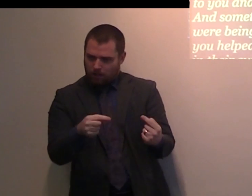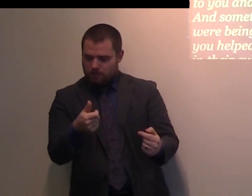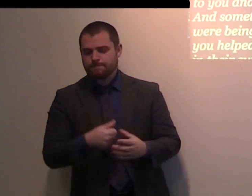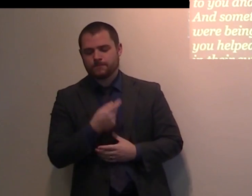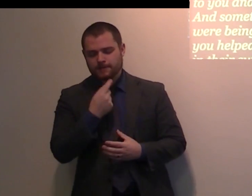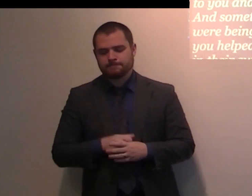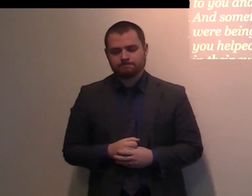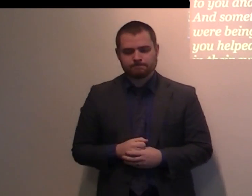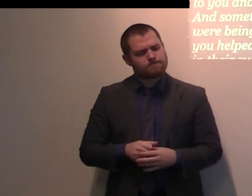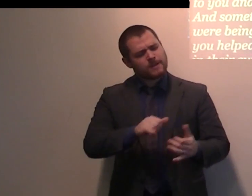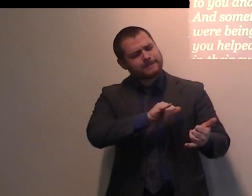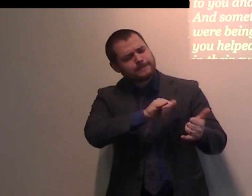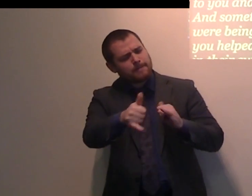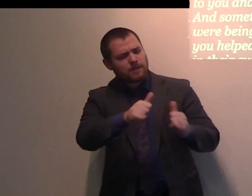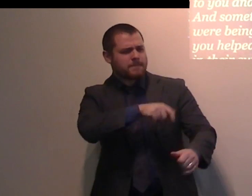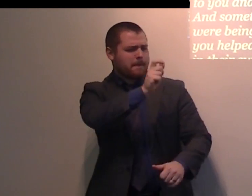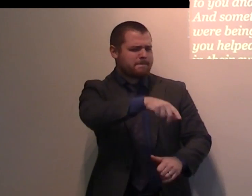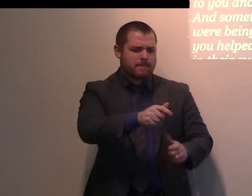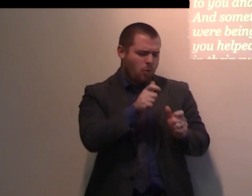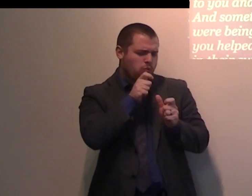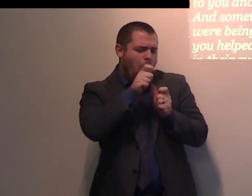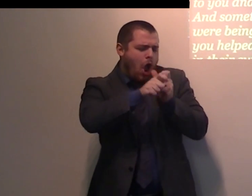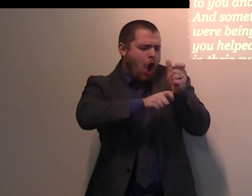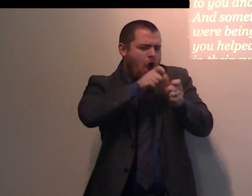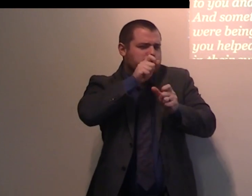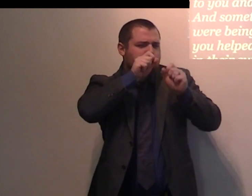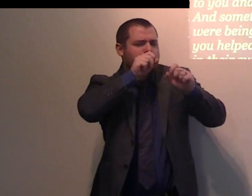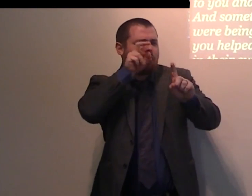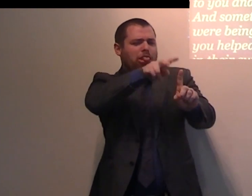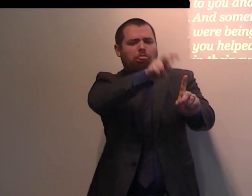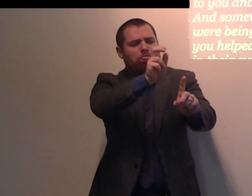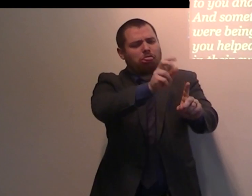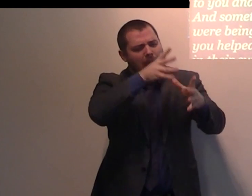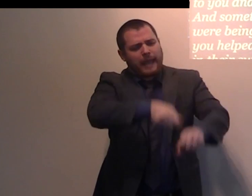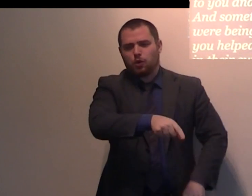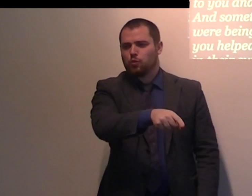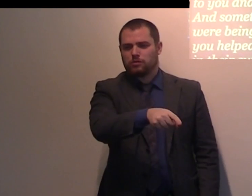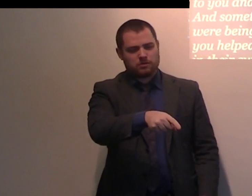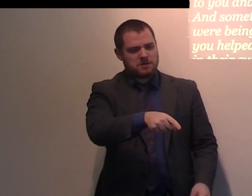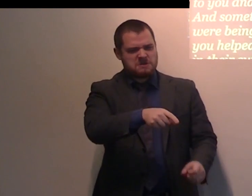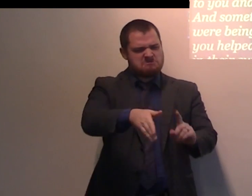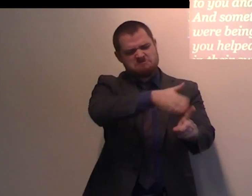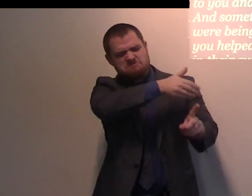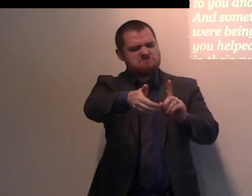Sometimes people said hateful things to you and mistreated you in public.